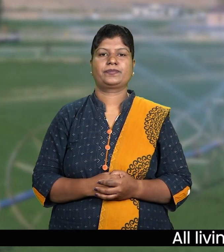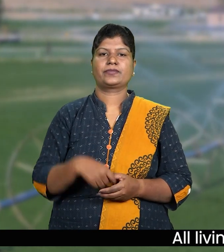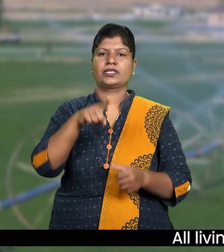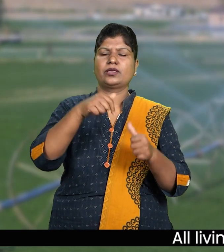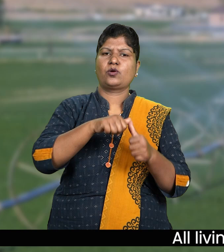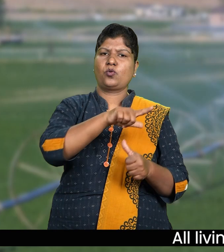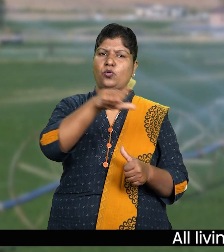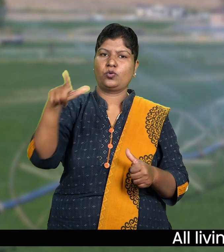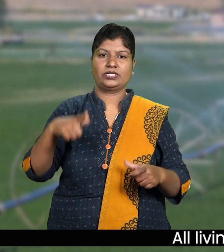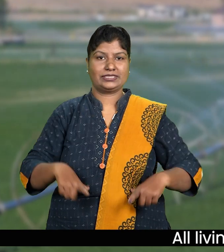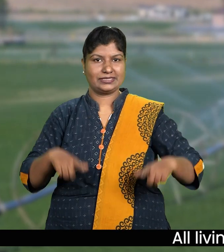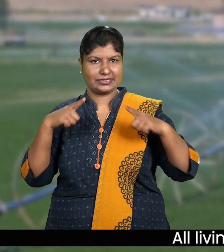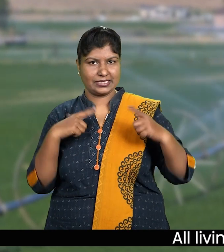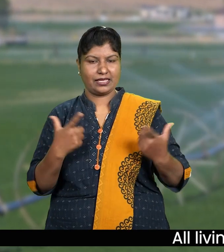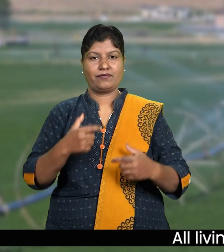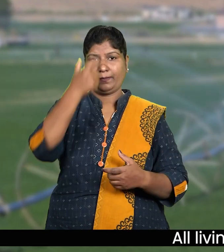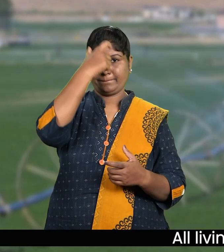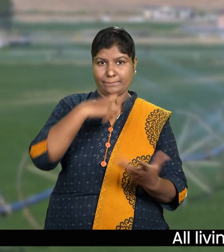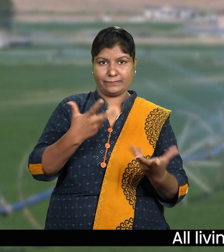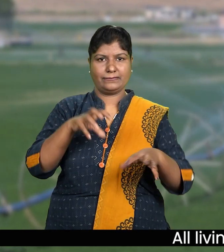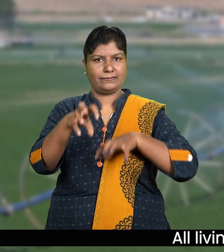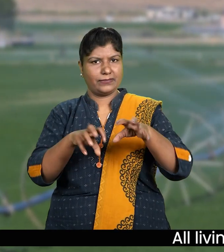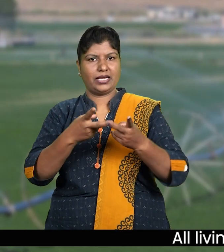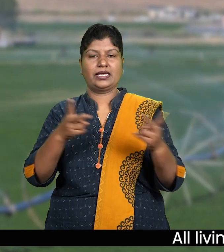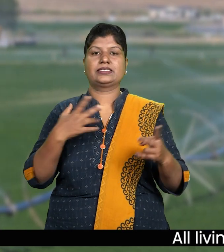All living beings need water to live.